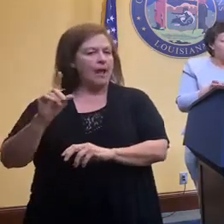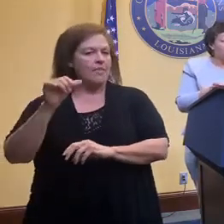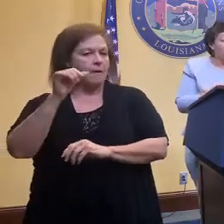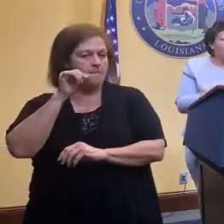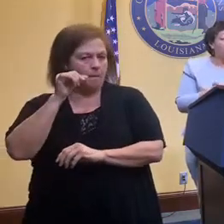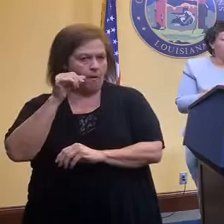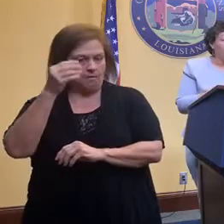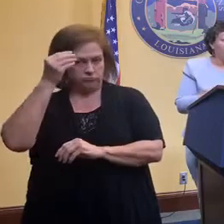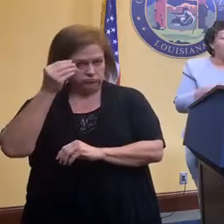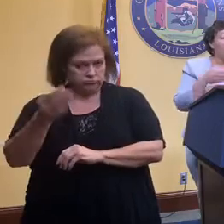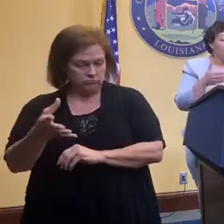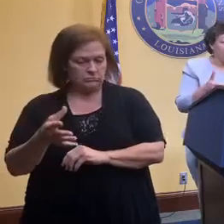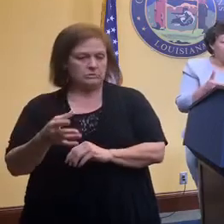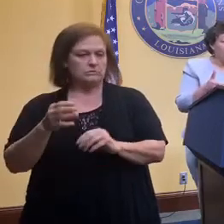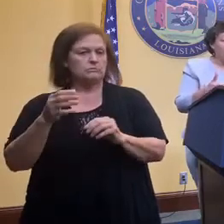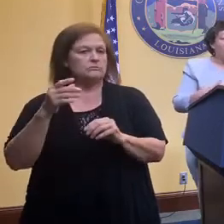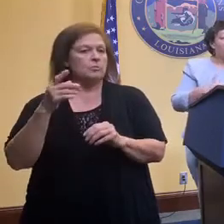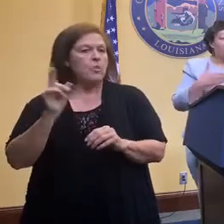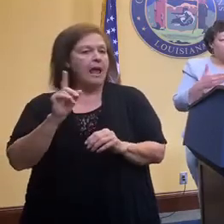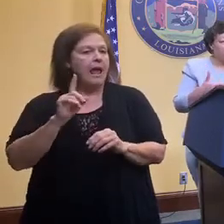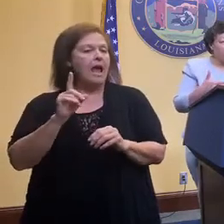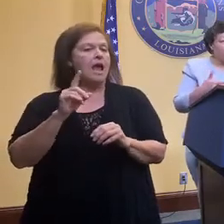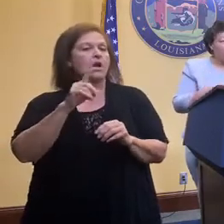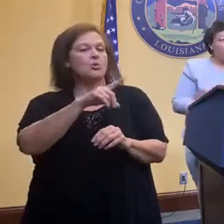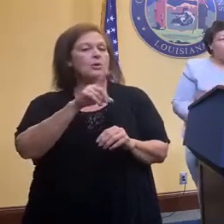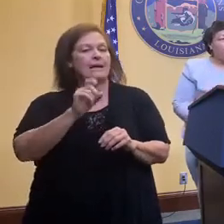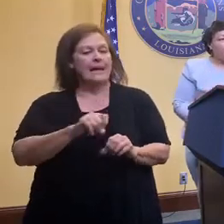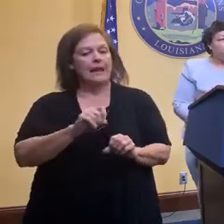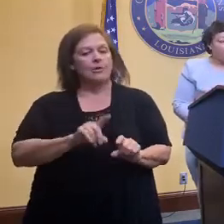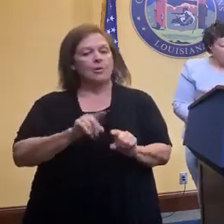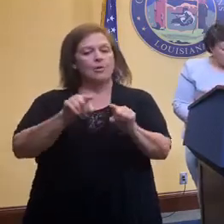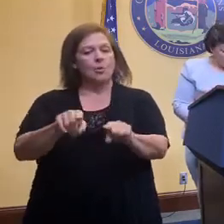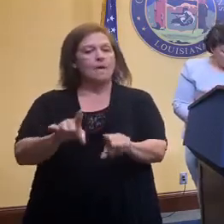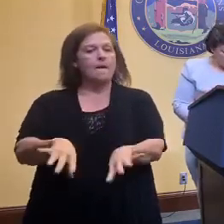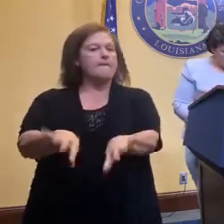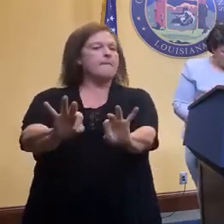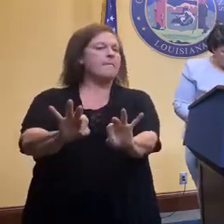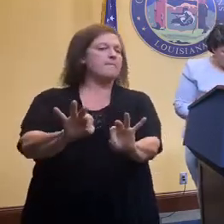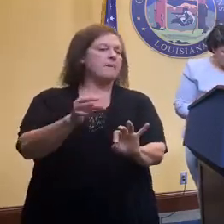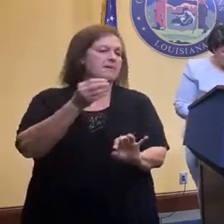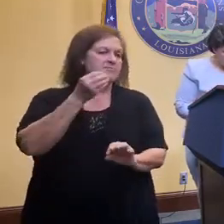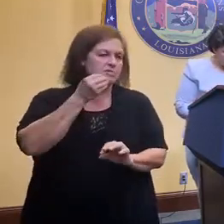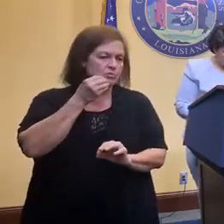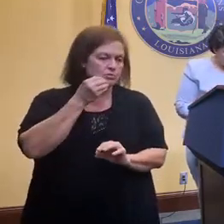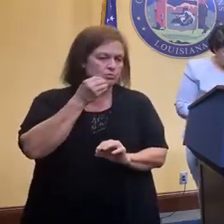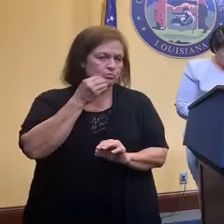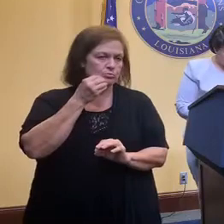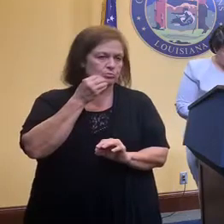the restaurant for ordering, for pickup, as well as